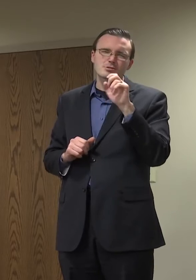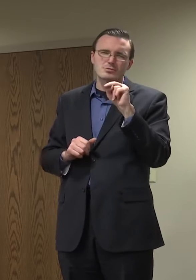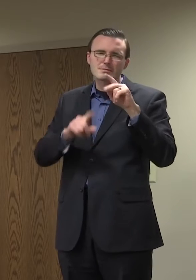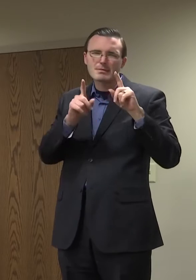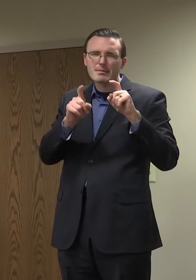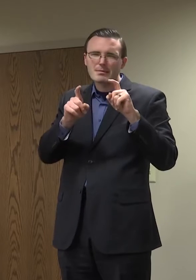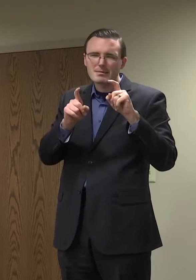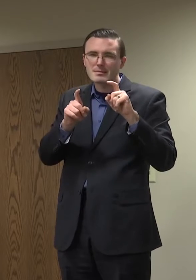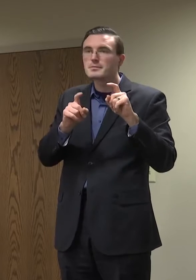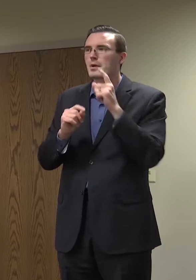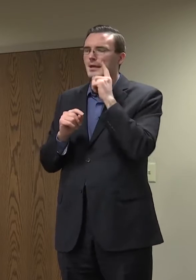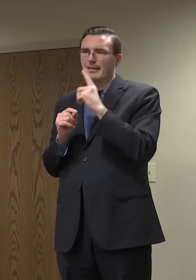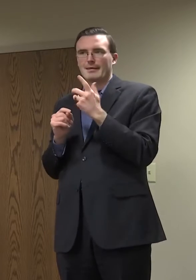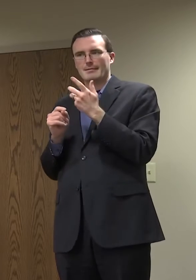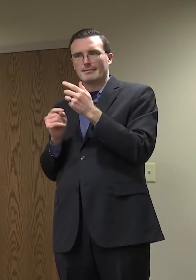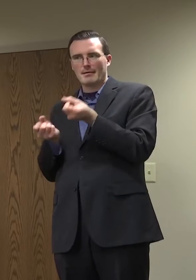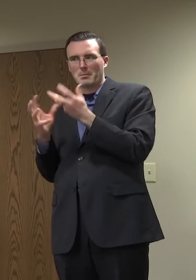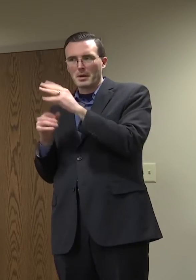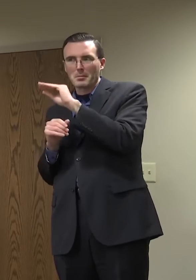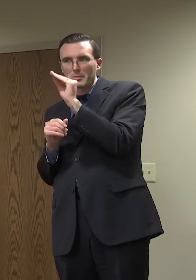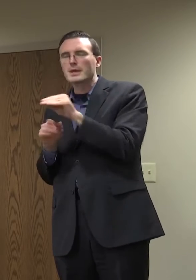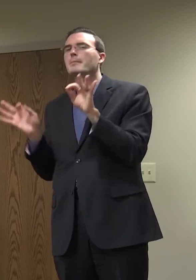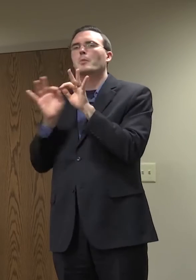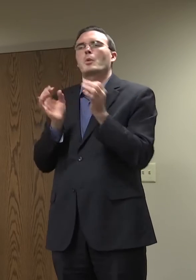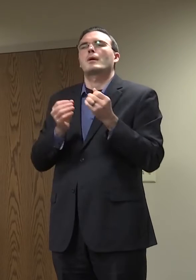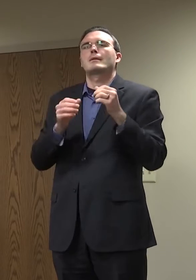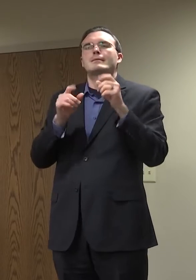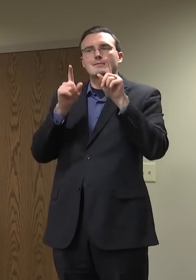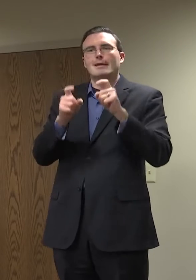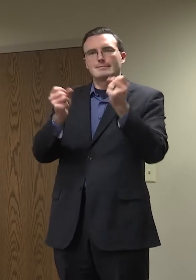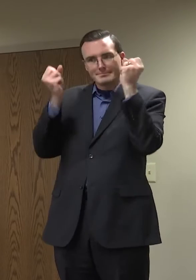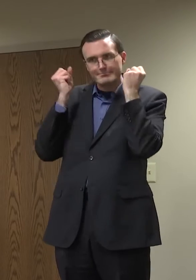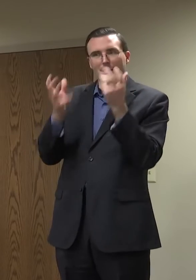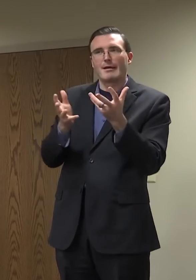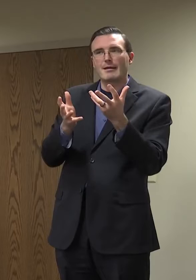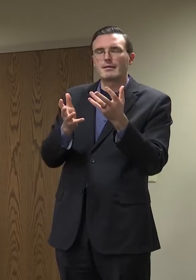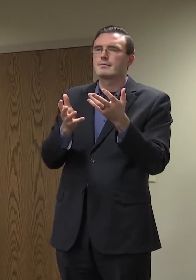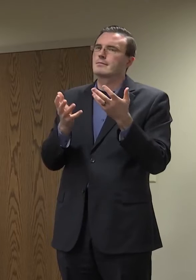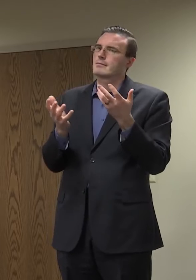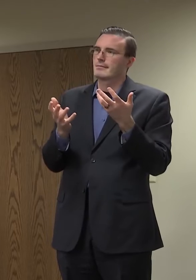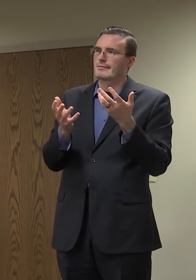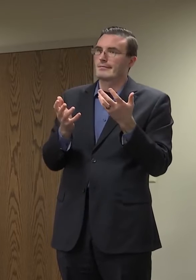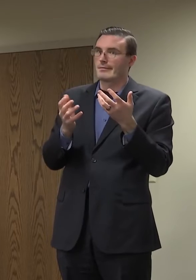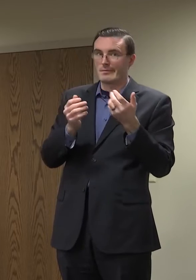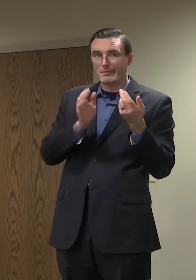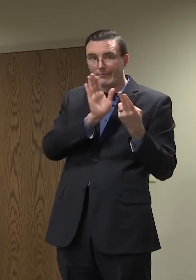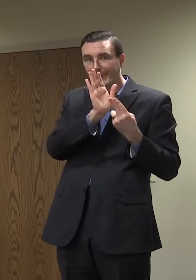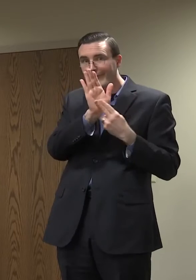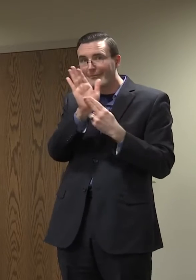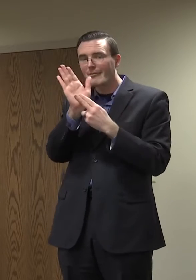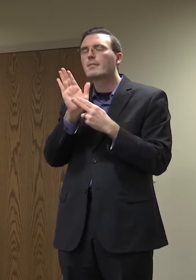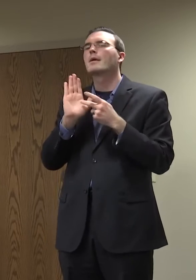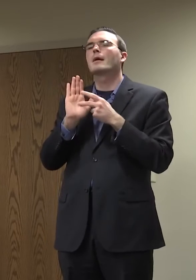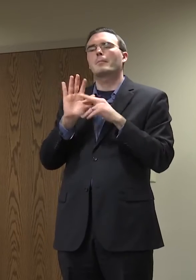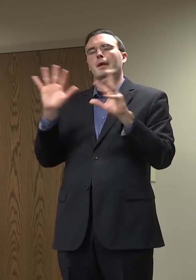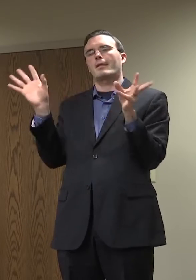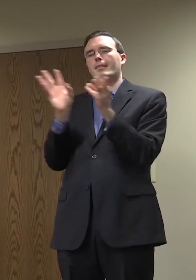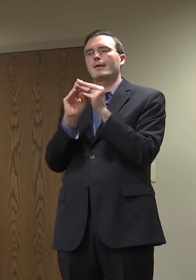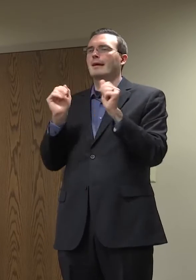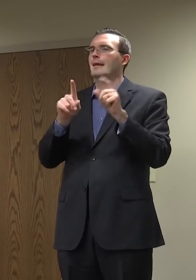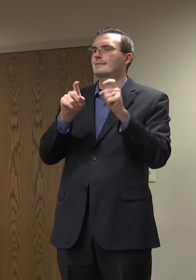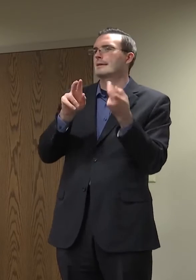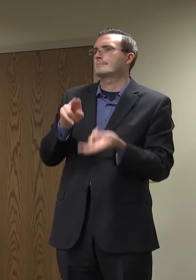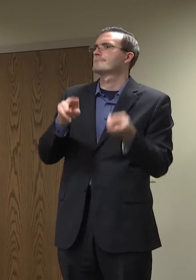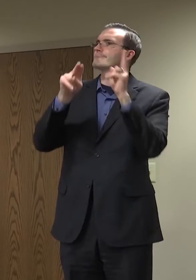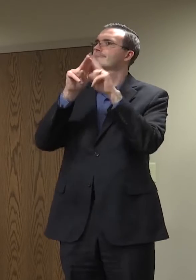important, and it increases the capacity throughout our entire system. So what's the downside?